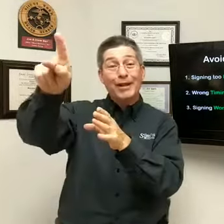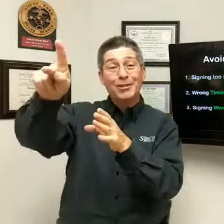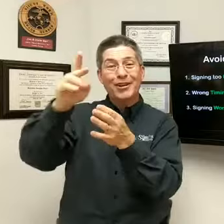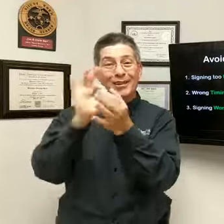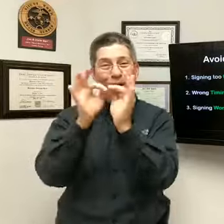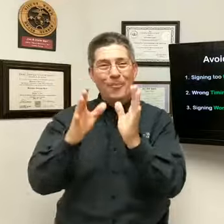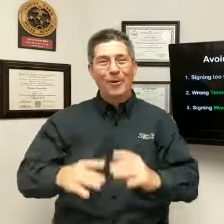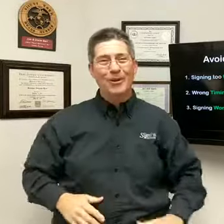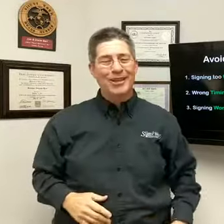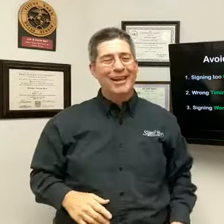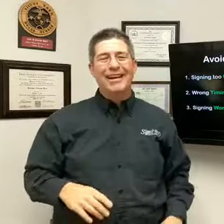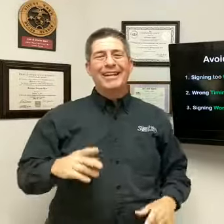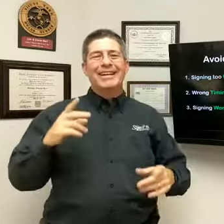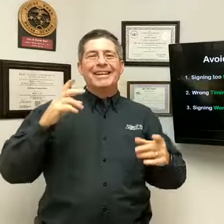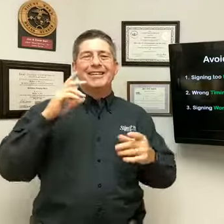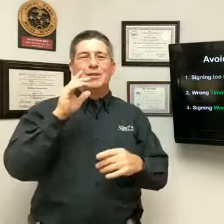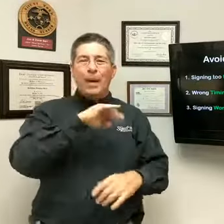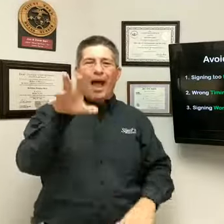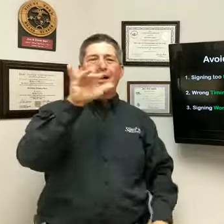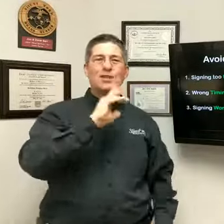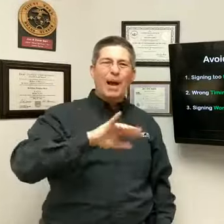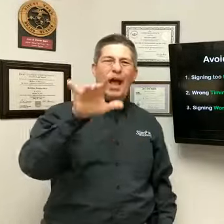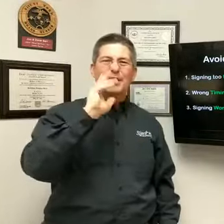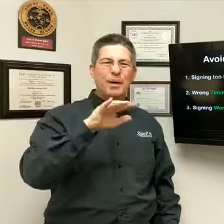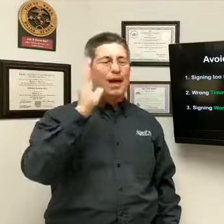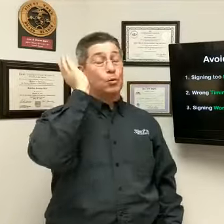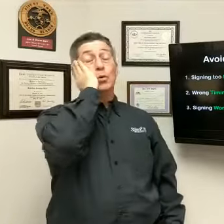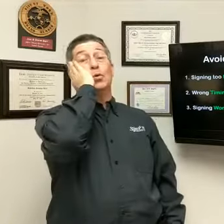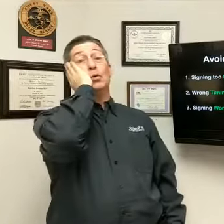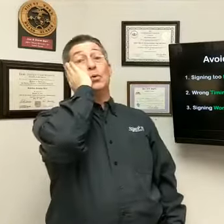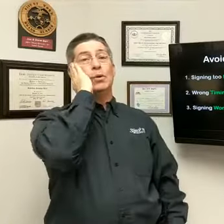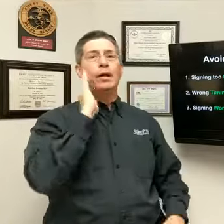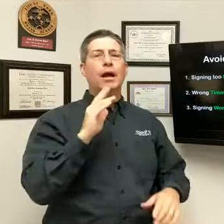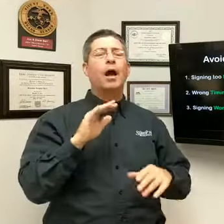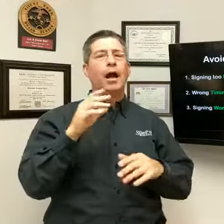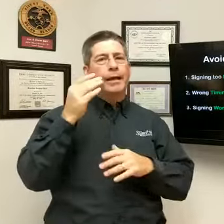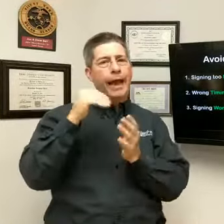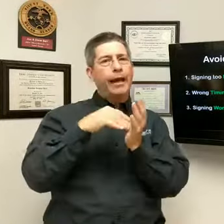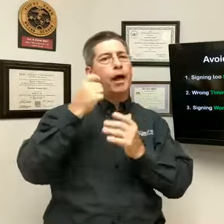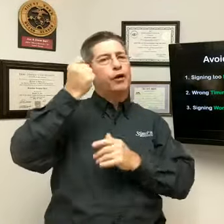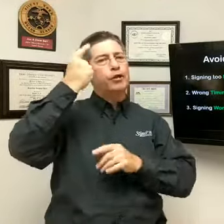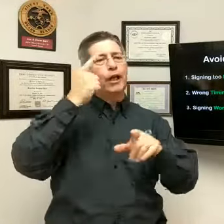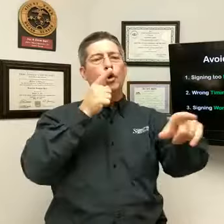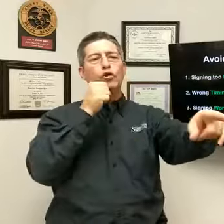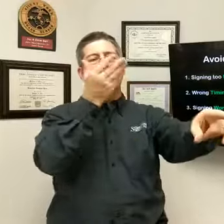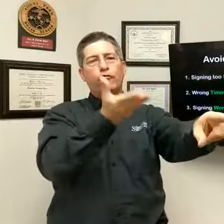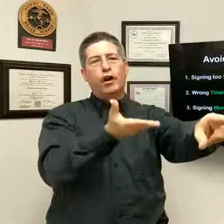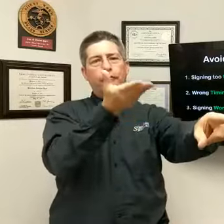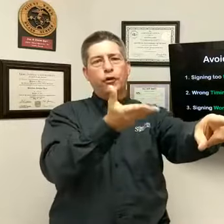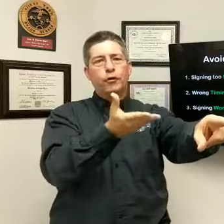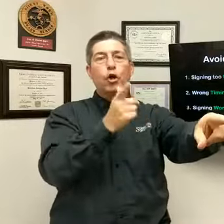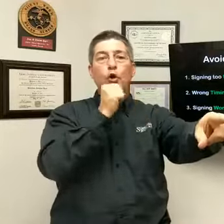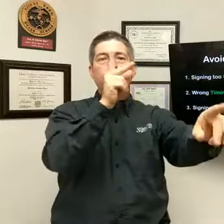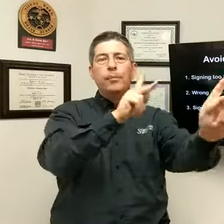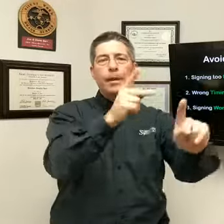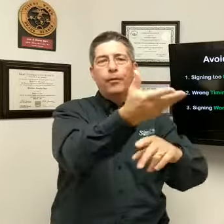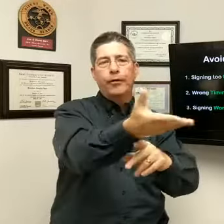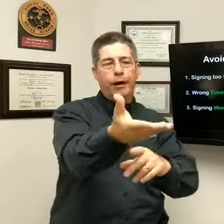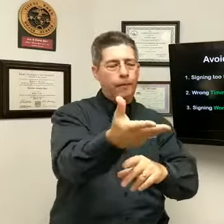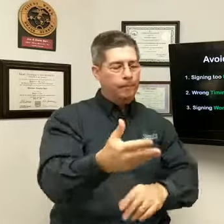professional interpreters spell. Woo! Again, understand who's in front of you, who are the people there,